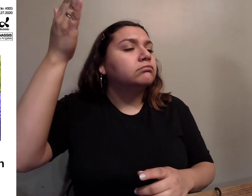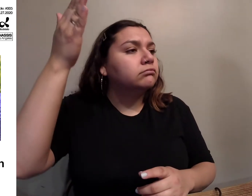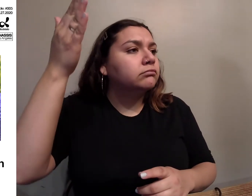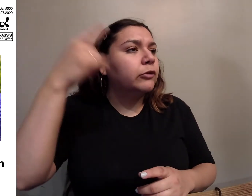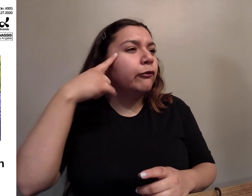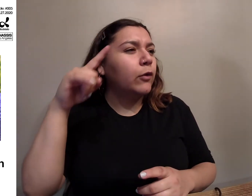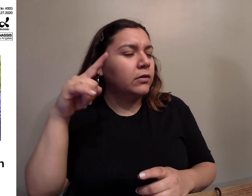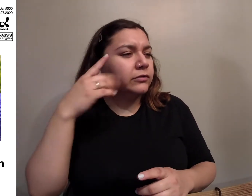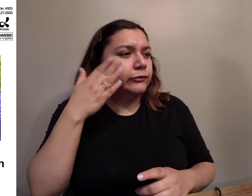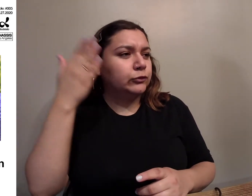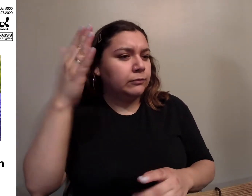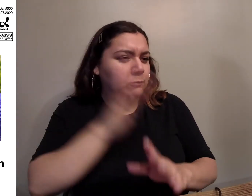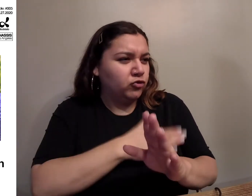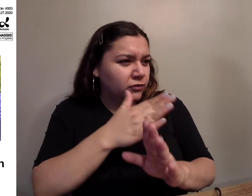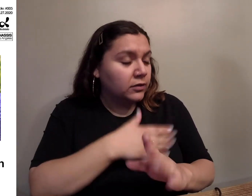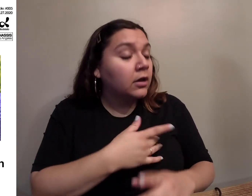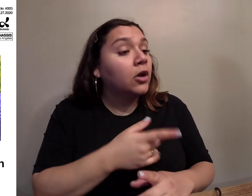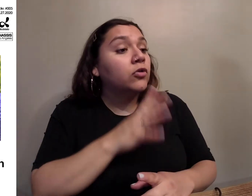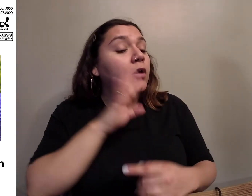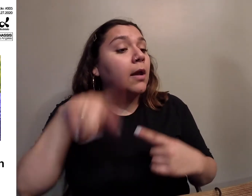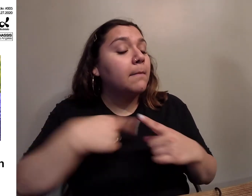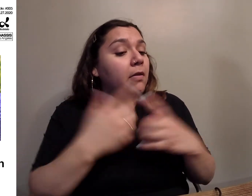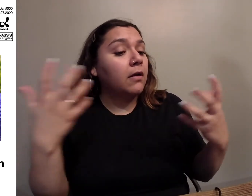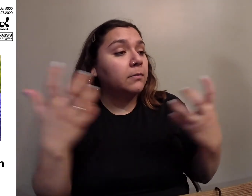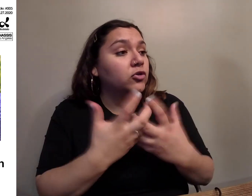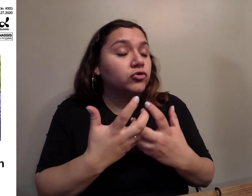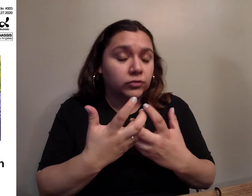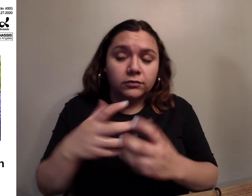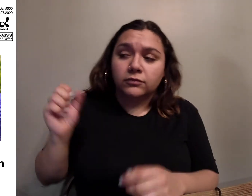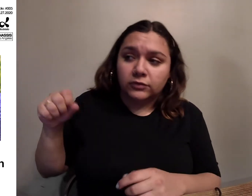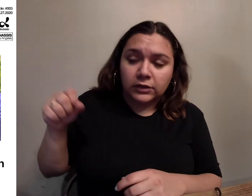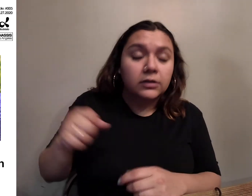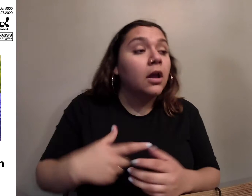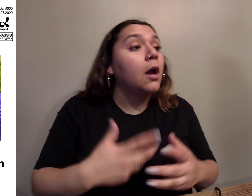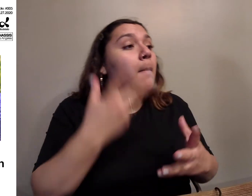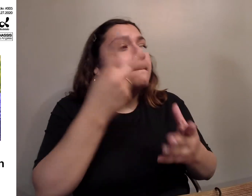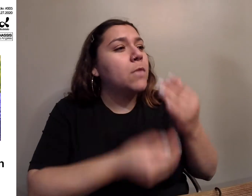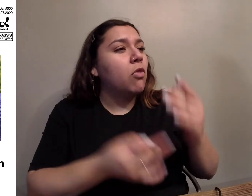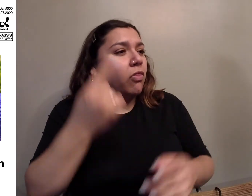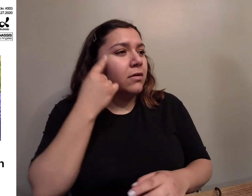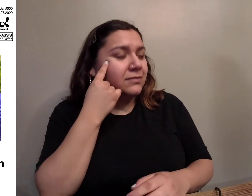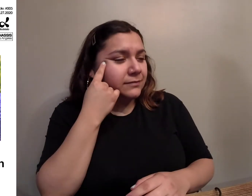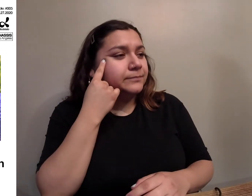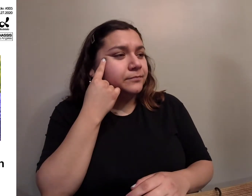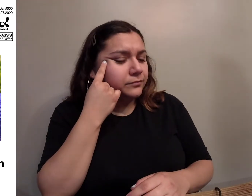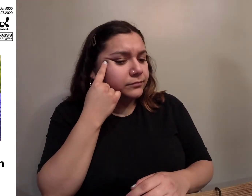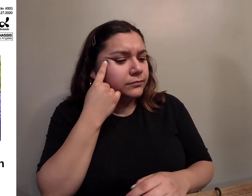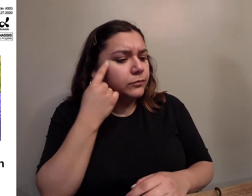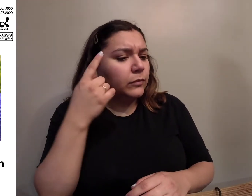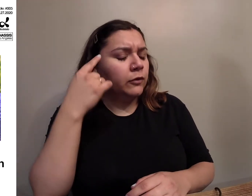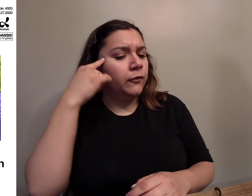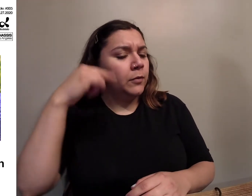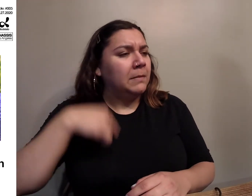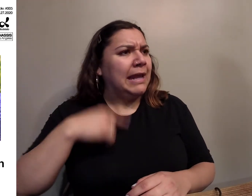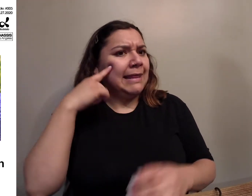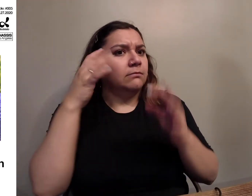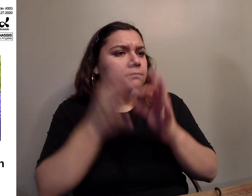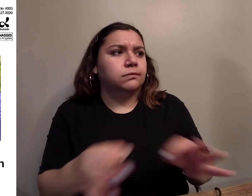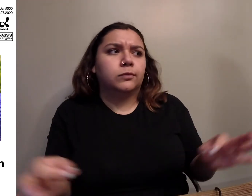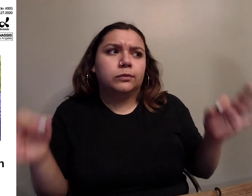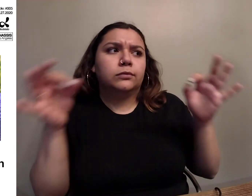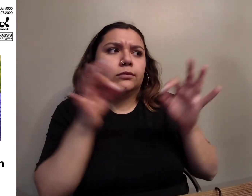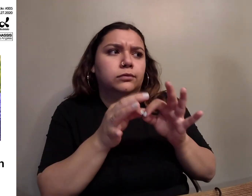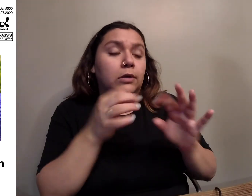And yes. the combination of both of these thoughts seem to me tremendously important. You